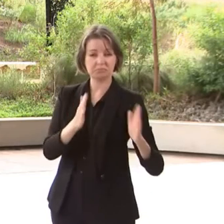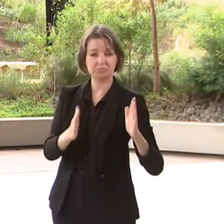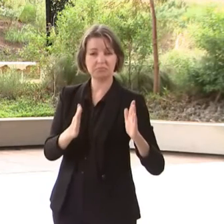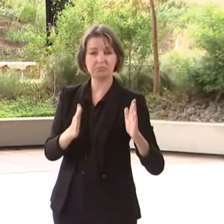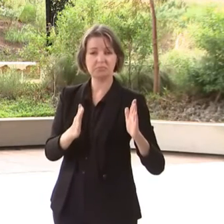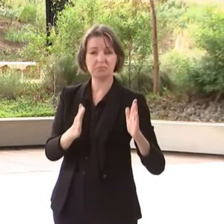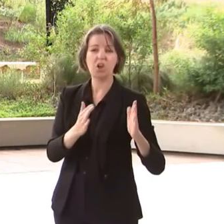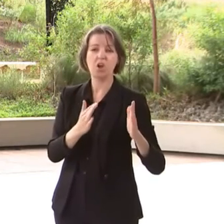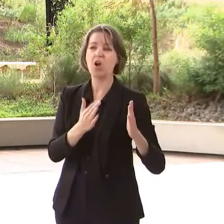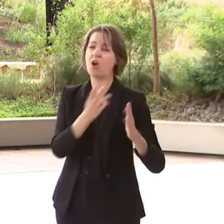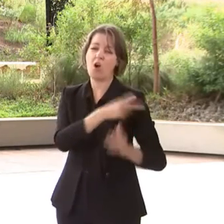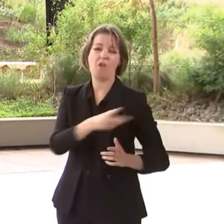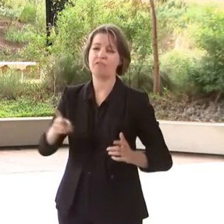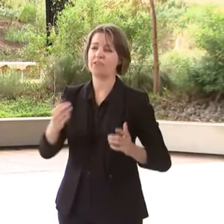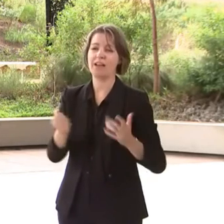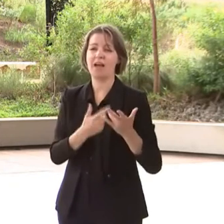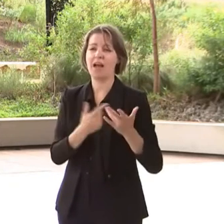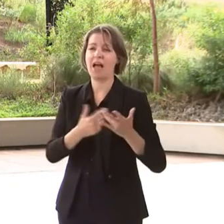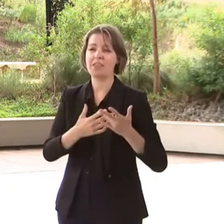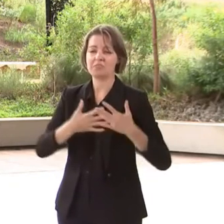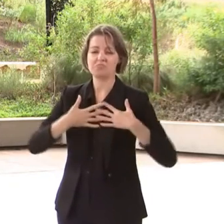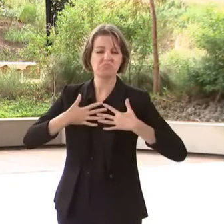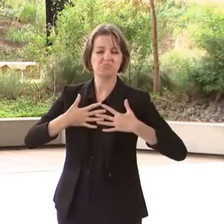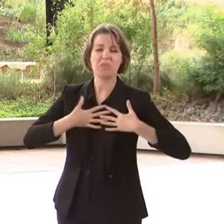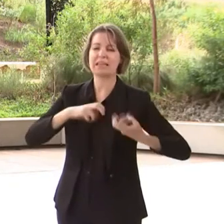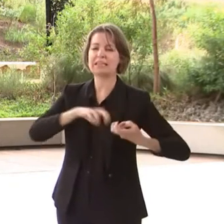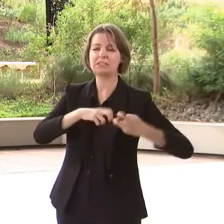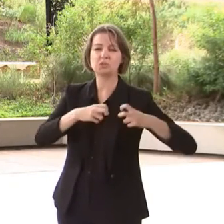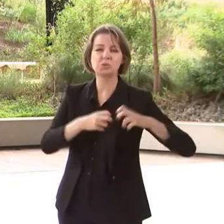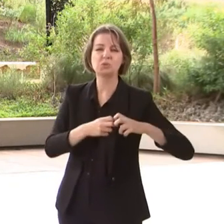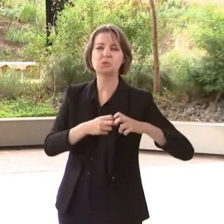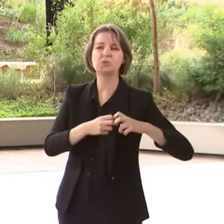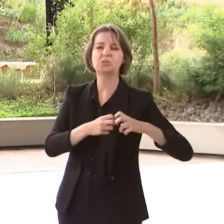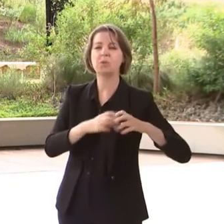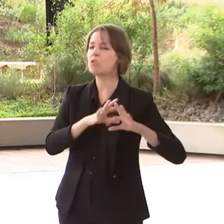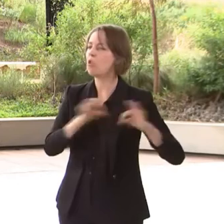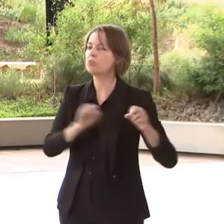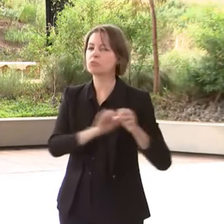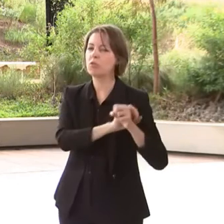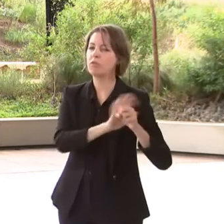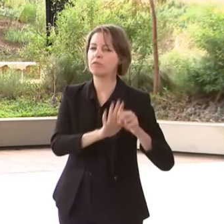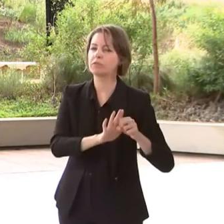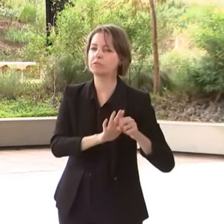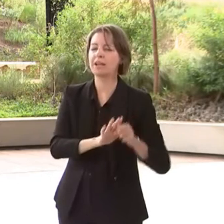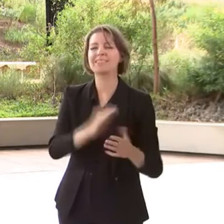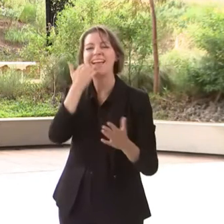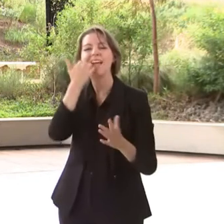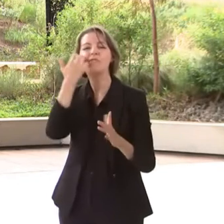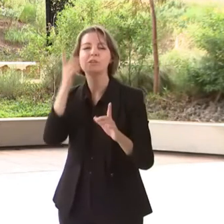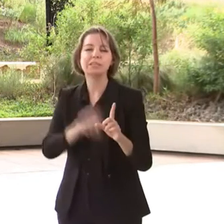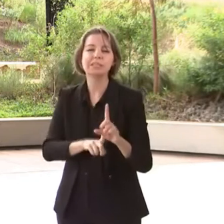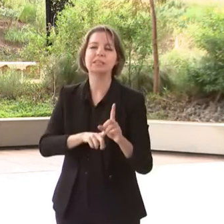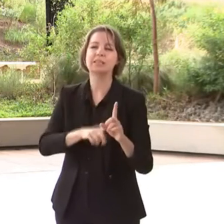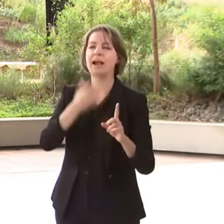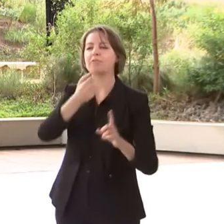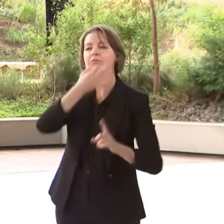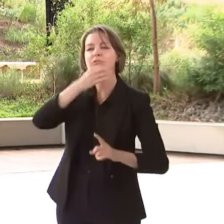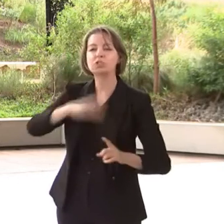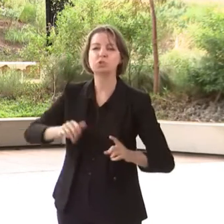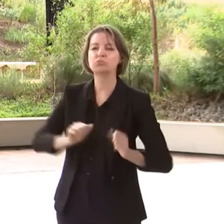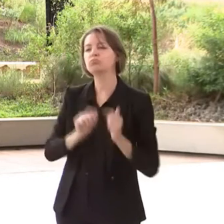associated with other respiratory viruses. So for instance, every year we see children admitted for RSV, which